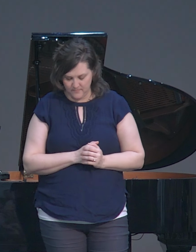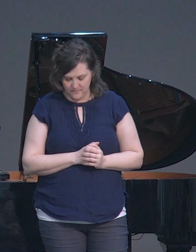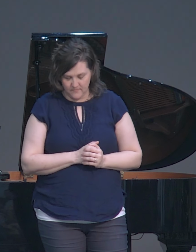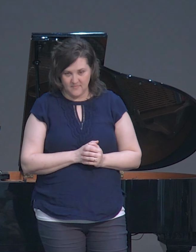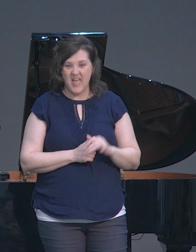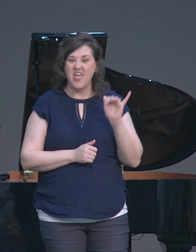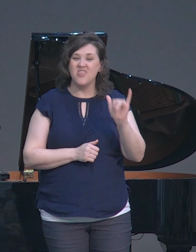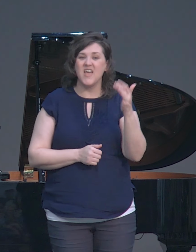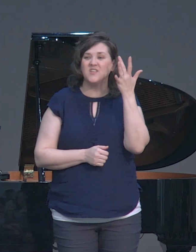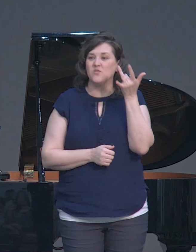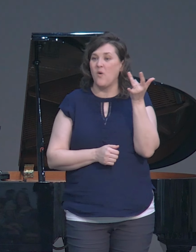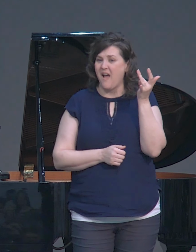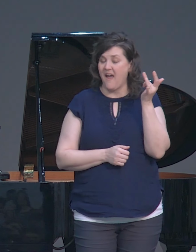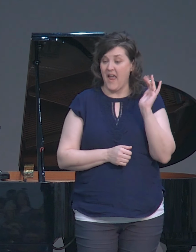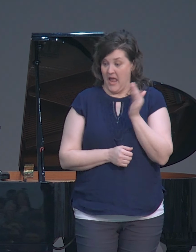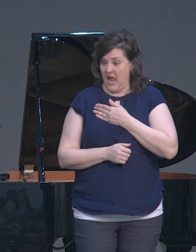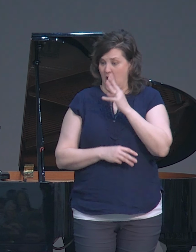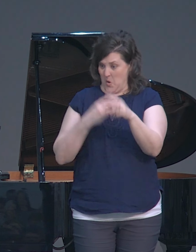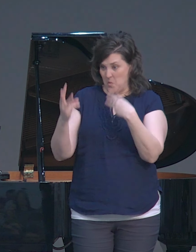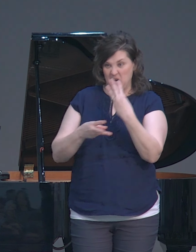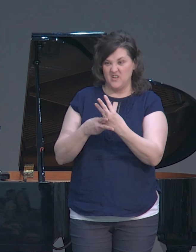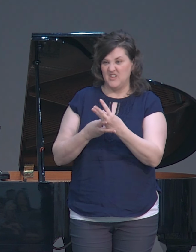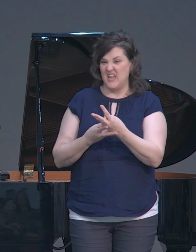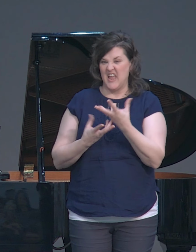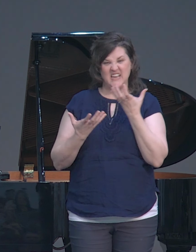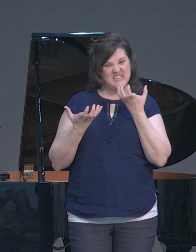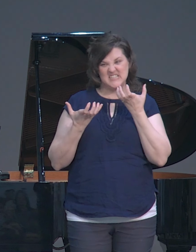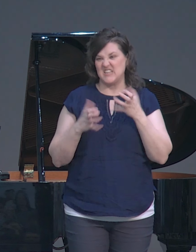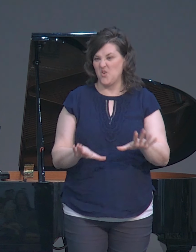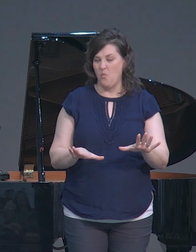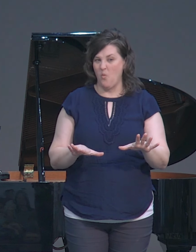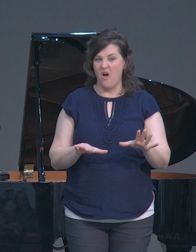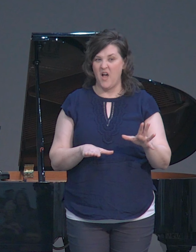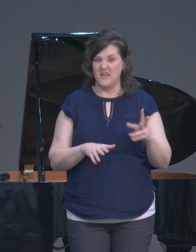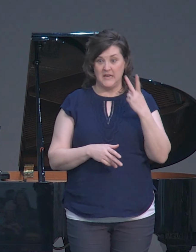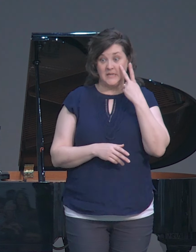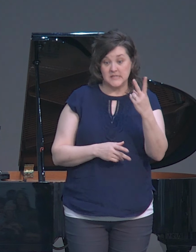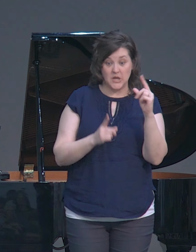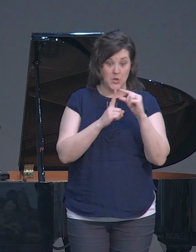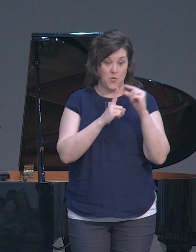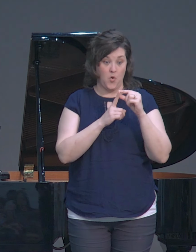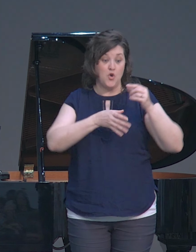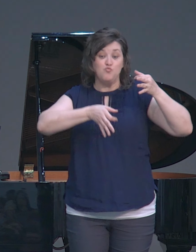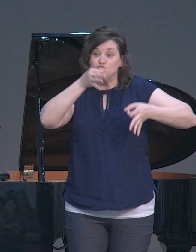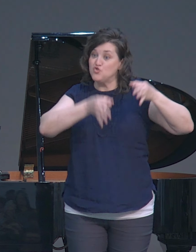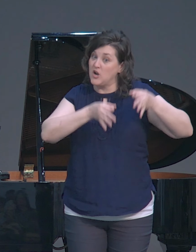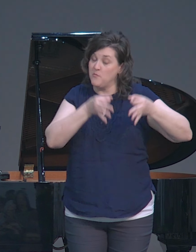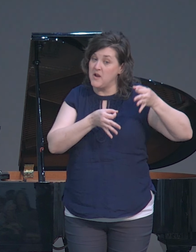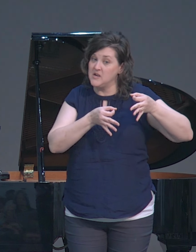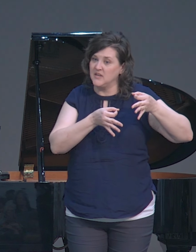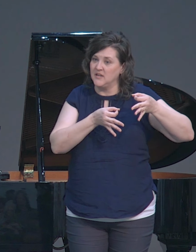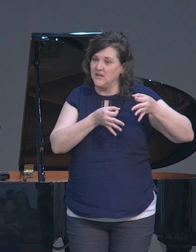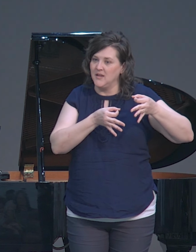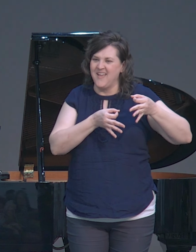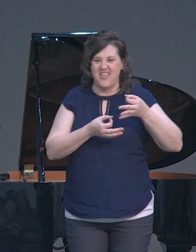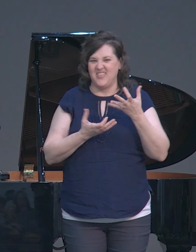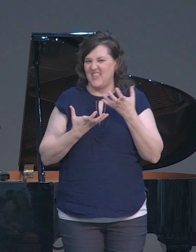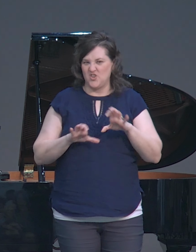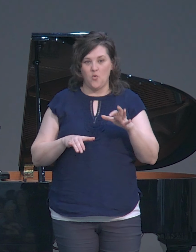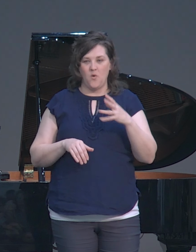And that's why our world does not want to view the word judgment here, don't judge. They don't want to view